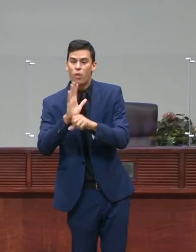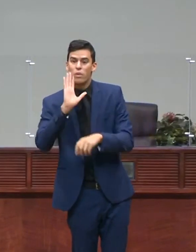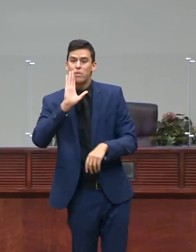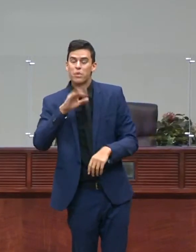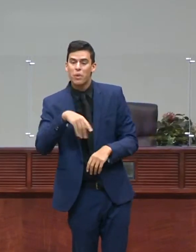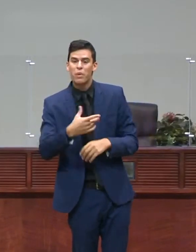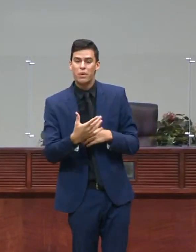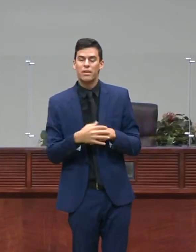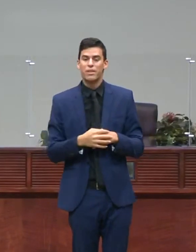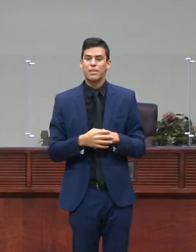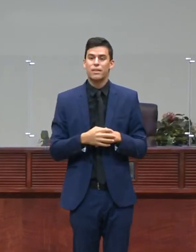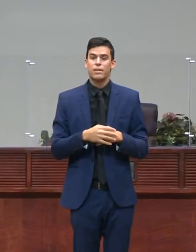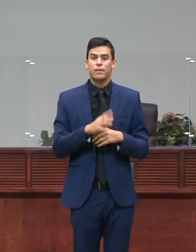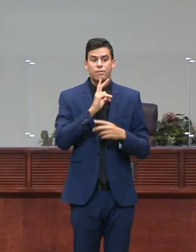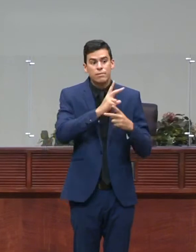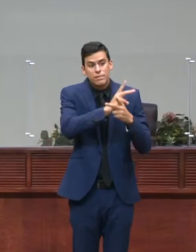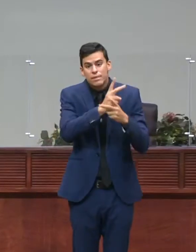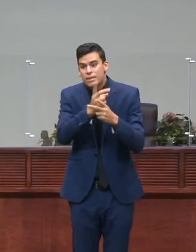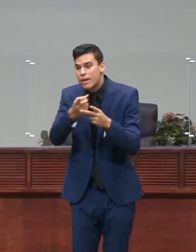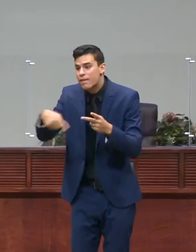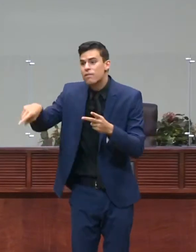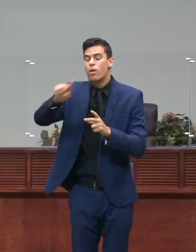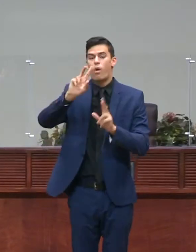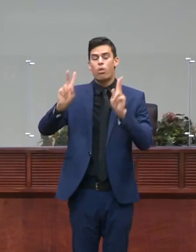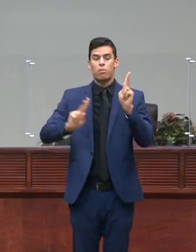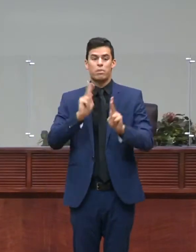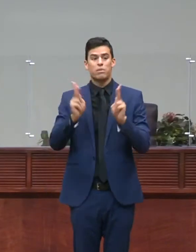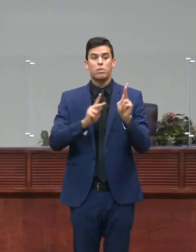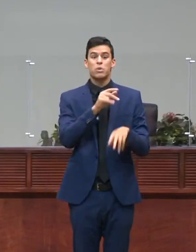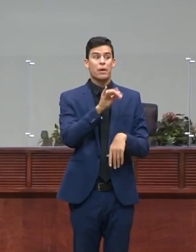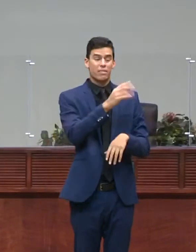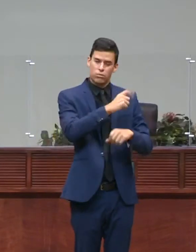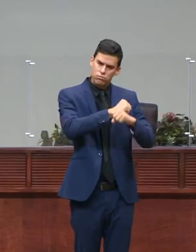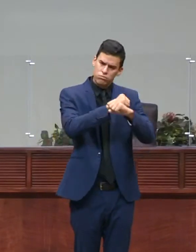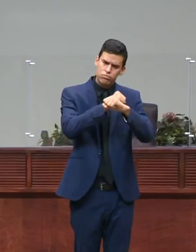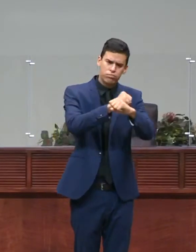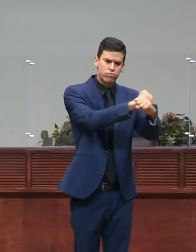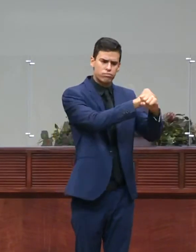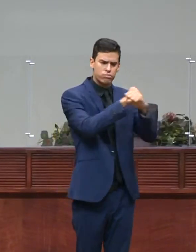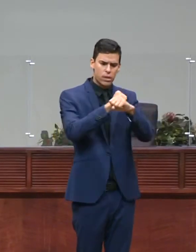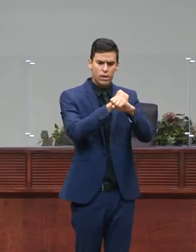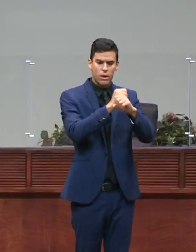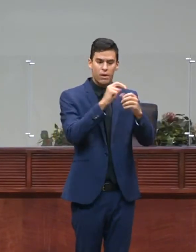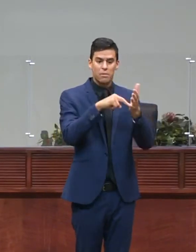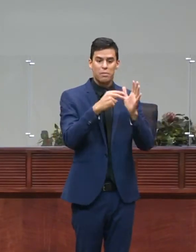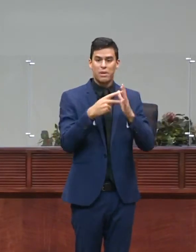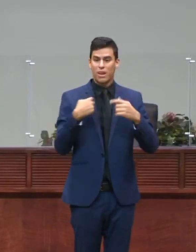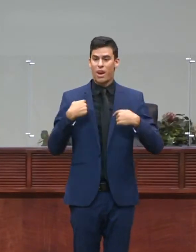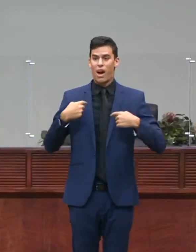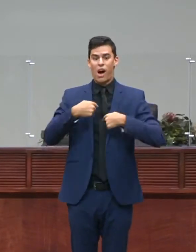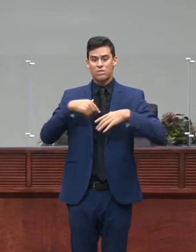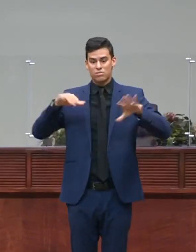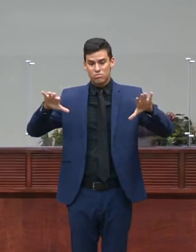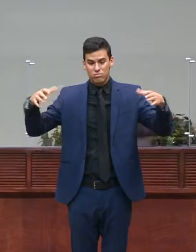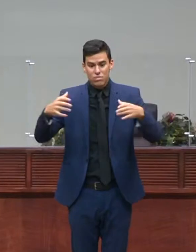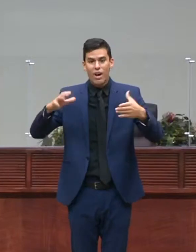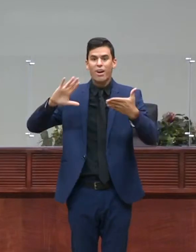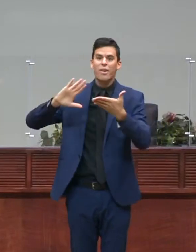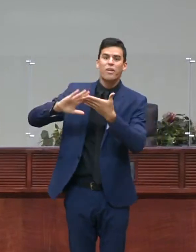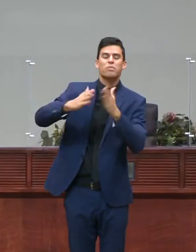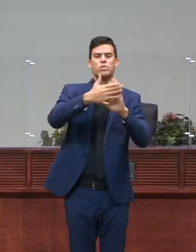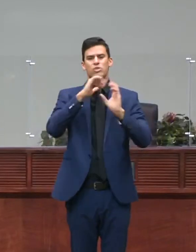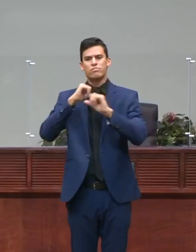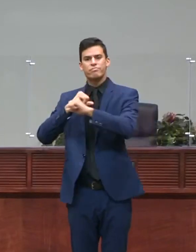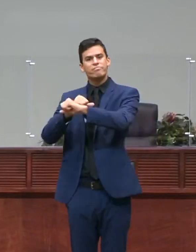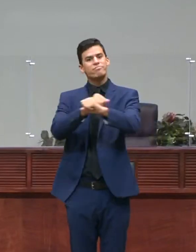dispatched to take care of all the individuals. So the better they are, the better we are going to be as a community. The healthier they are, the